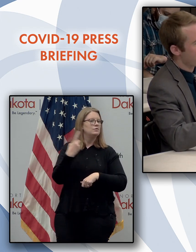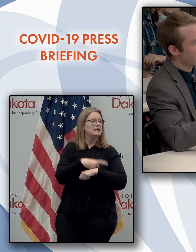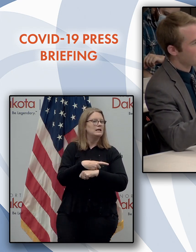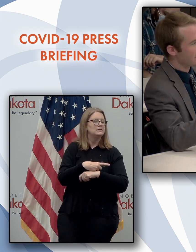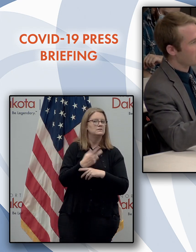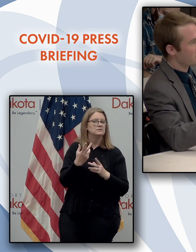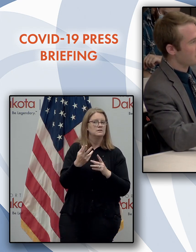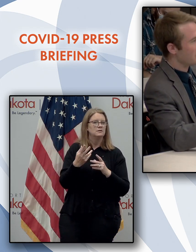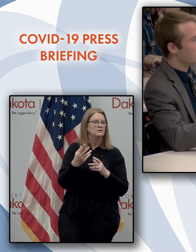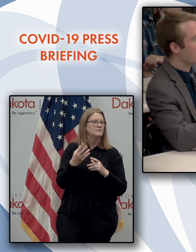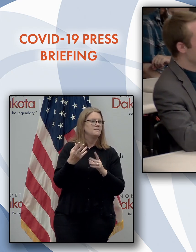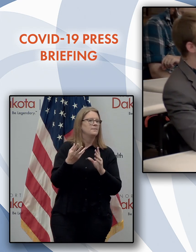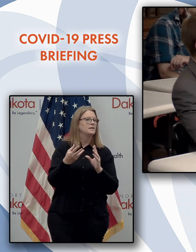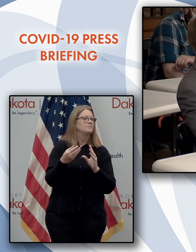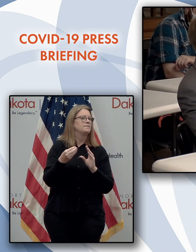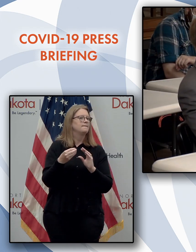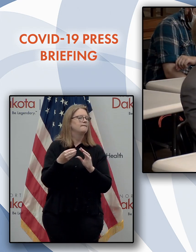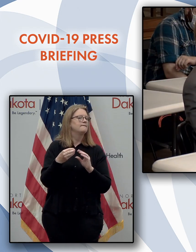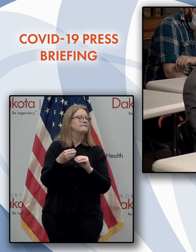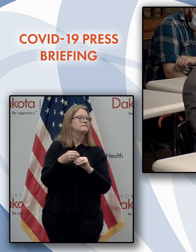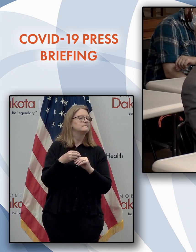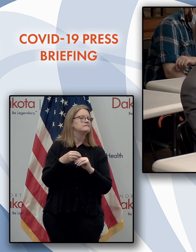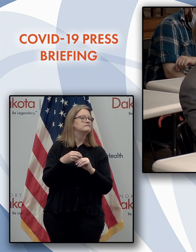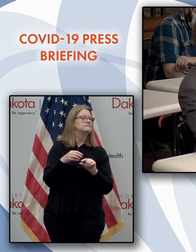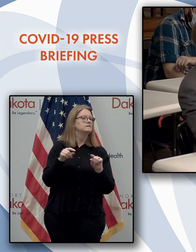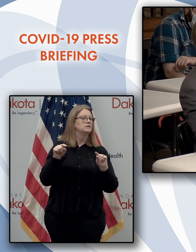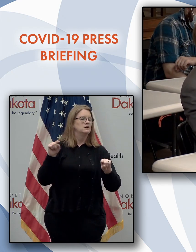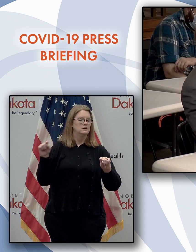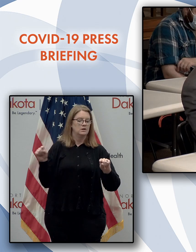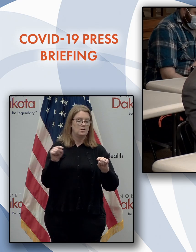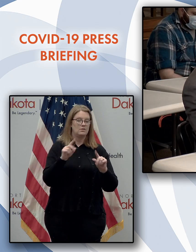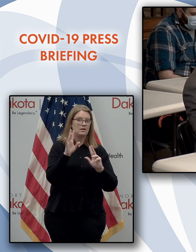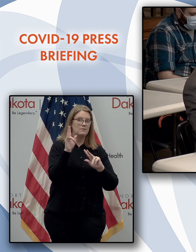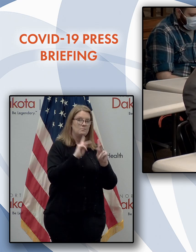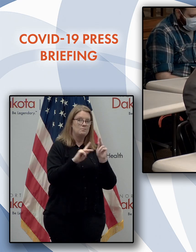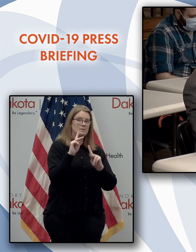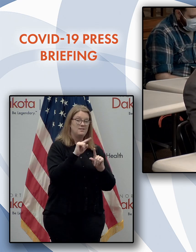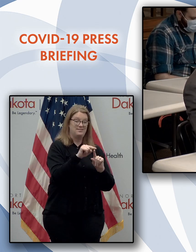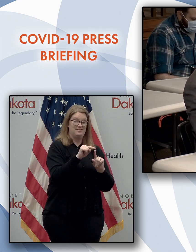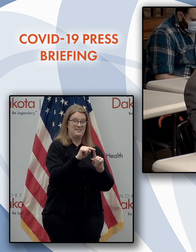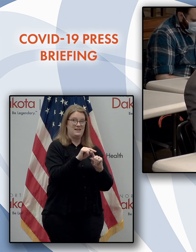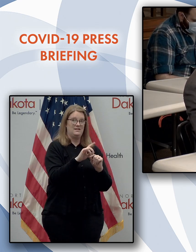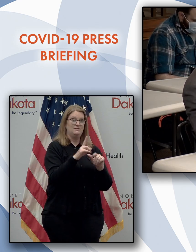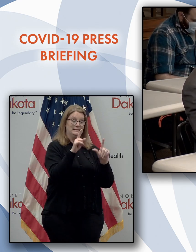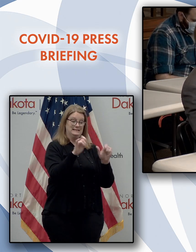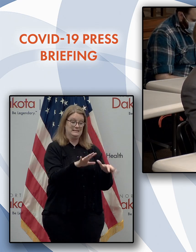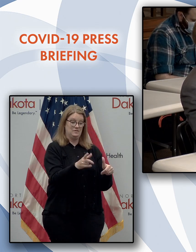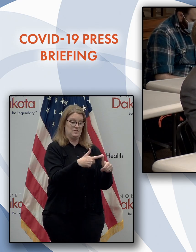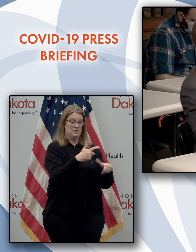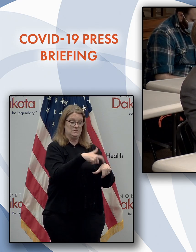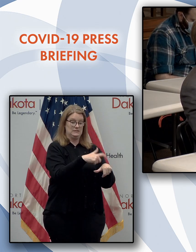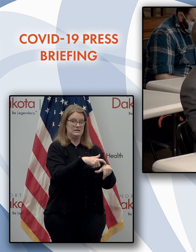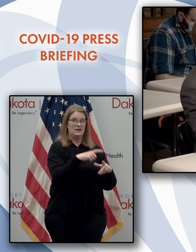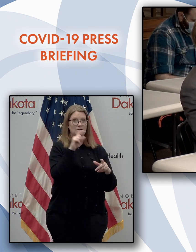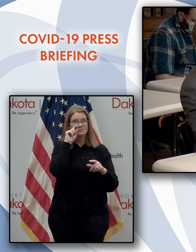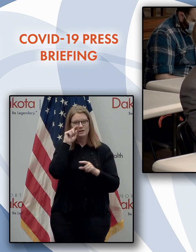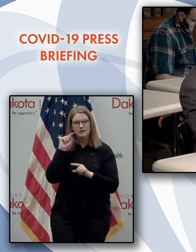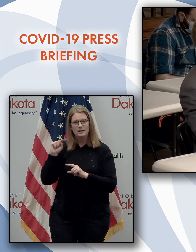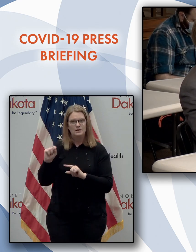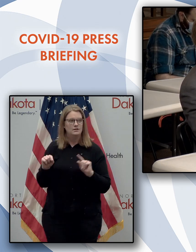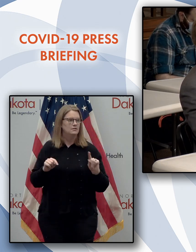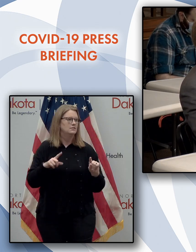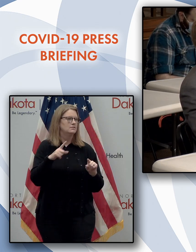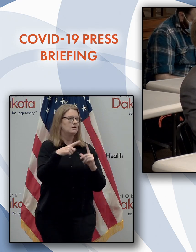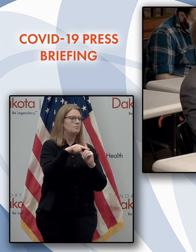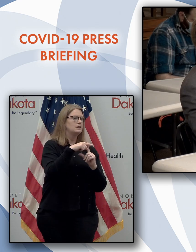cases have been distinguished between those who are unique testers and those who are serial tested. The unique testers have shown a positivity rate